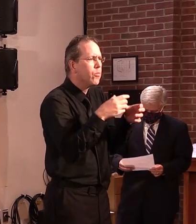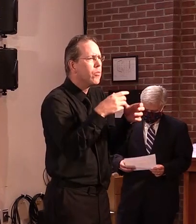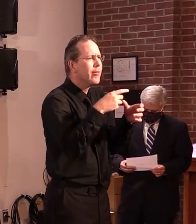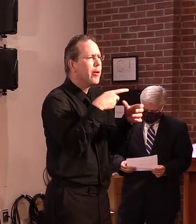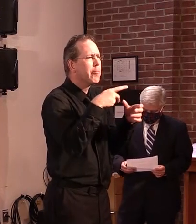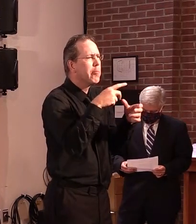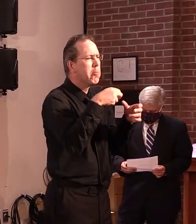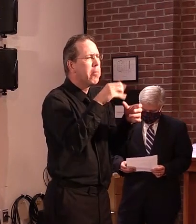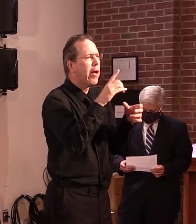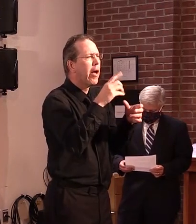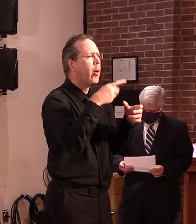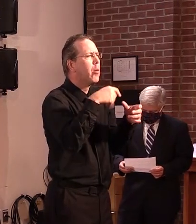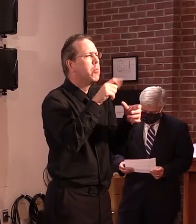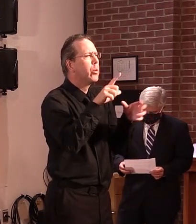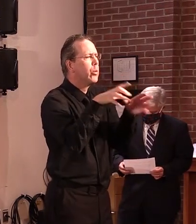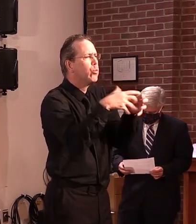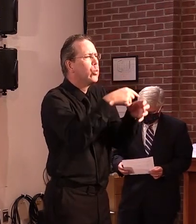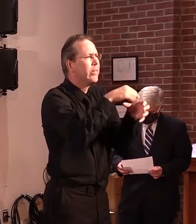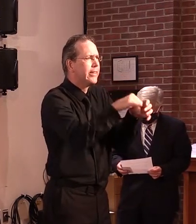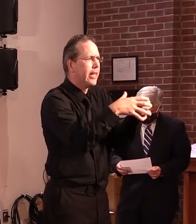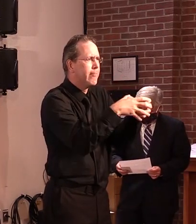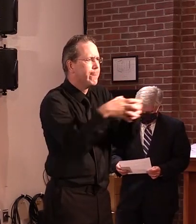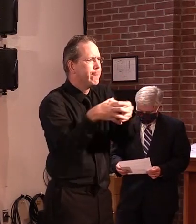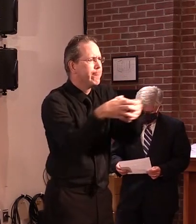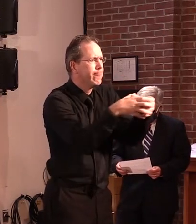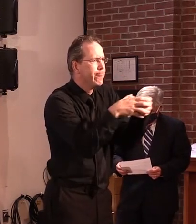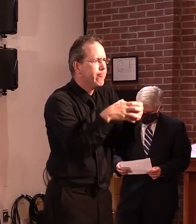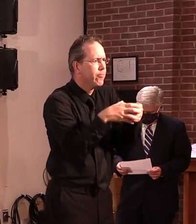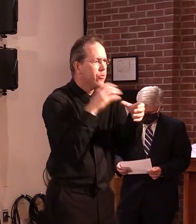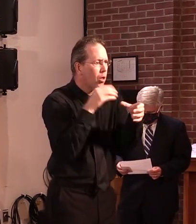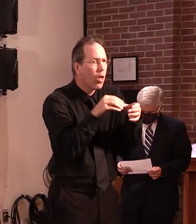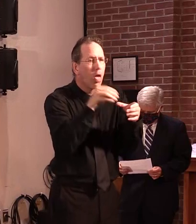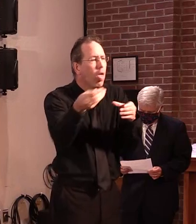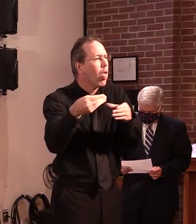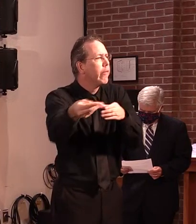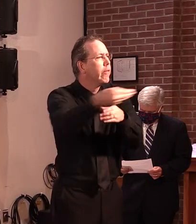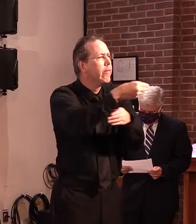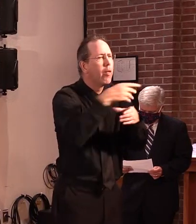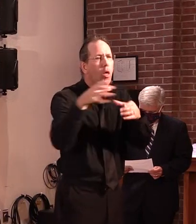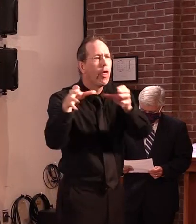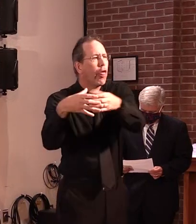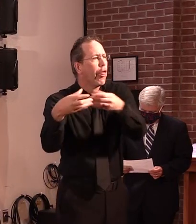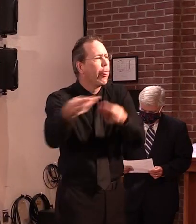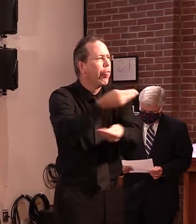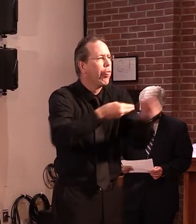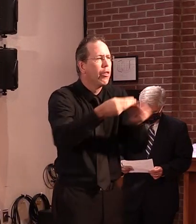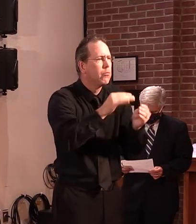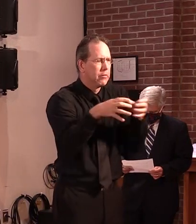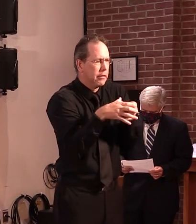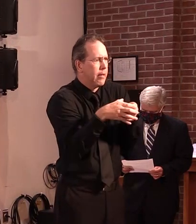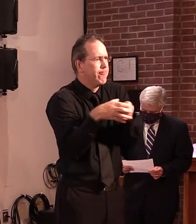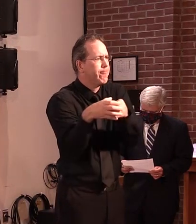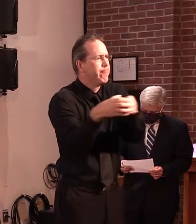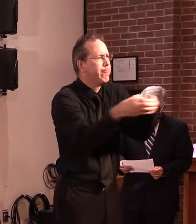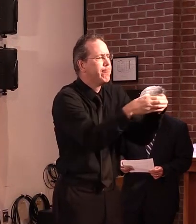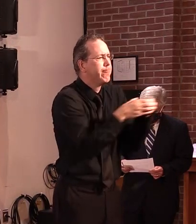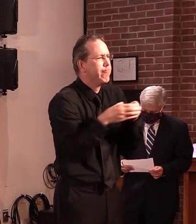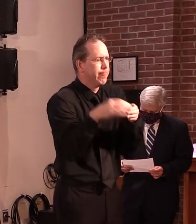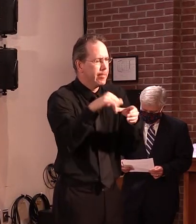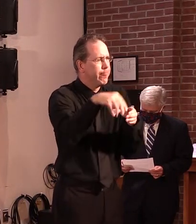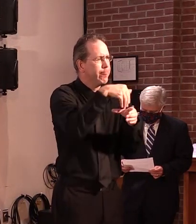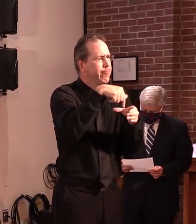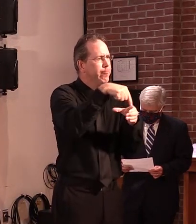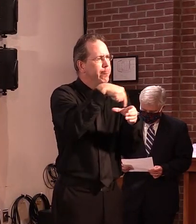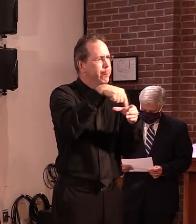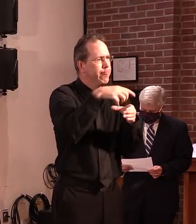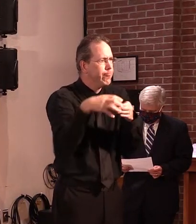cross-reacting with other students. Teachers who are with a group of students and not necessarily migrating to numerous other groups